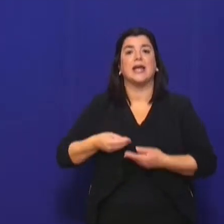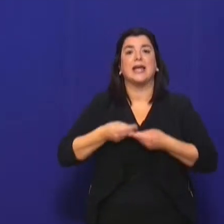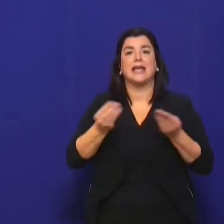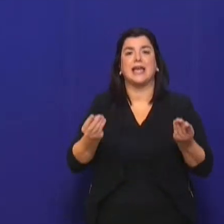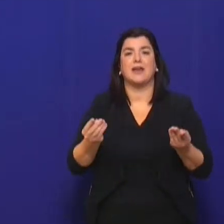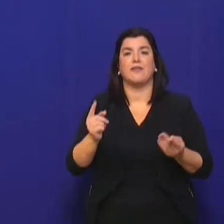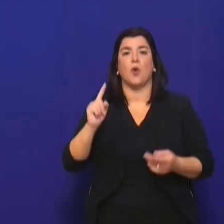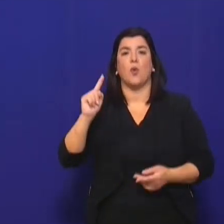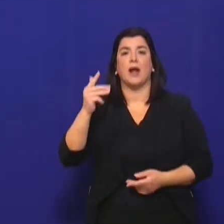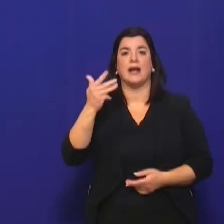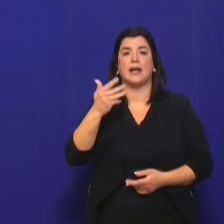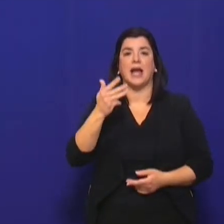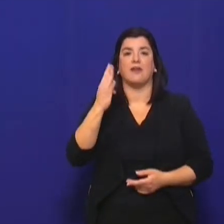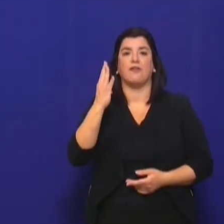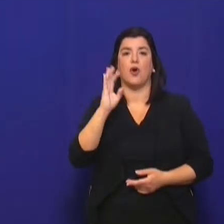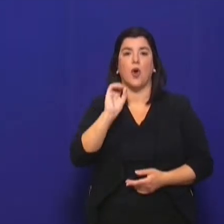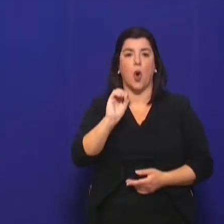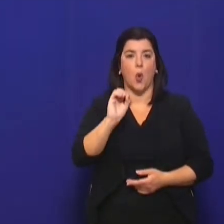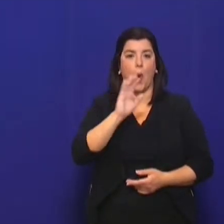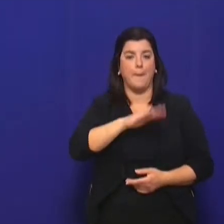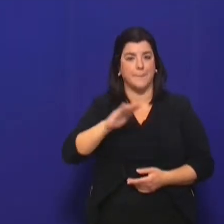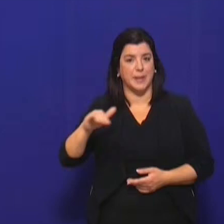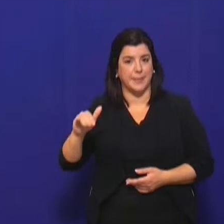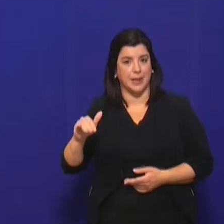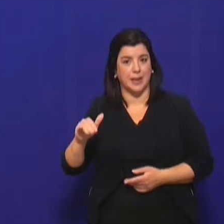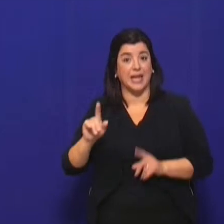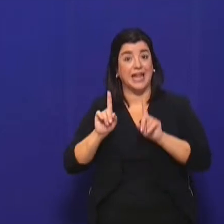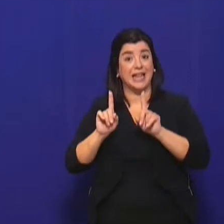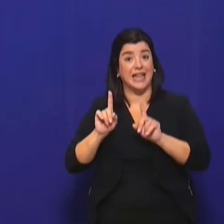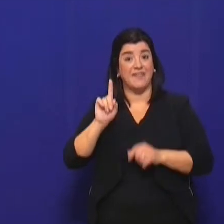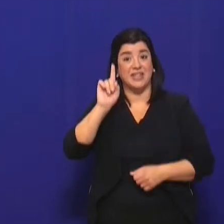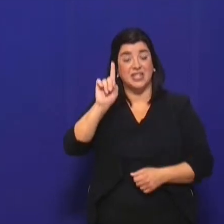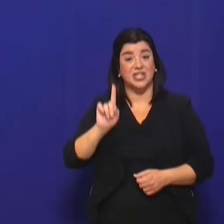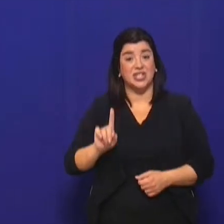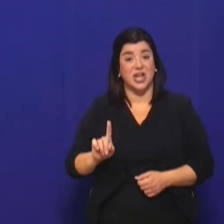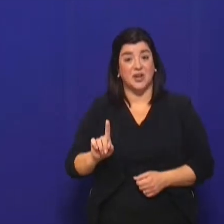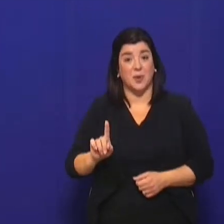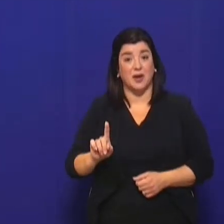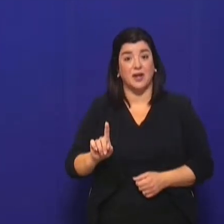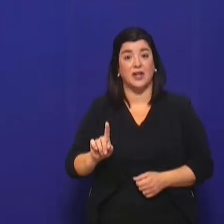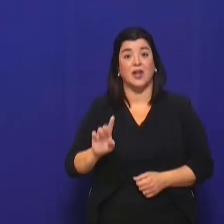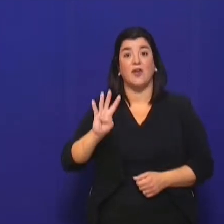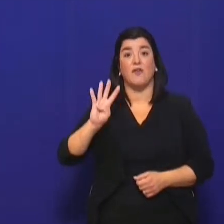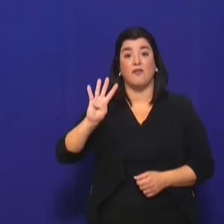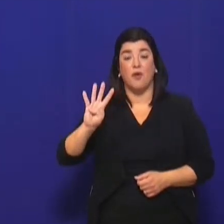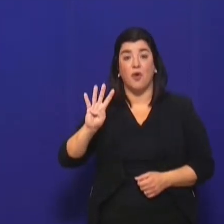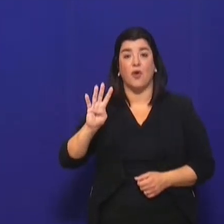1,940. Up to the 11th of January, vaccinated